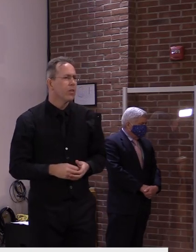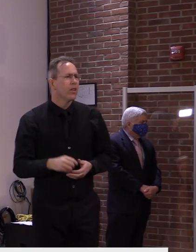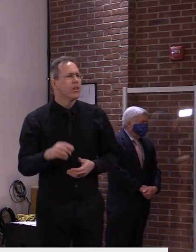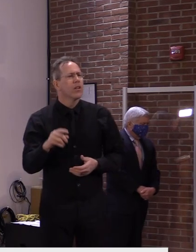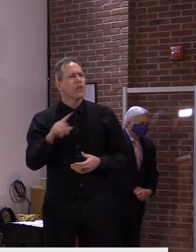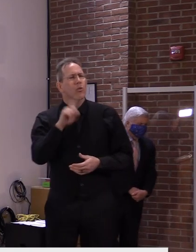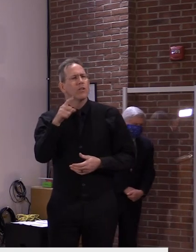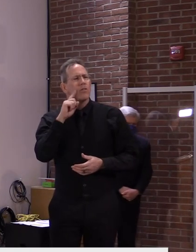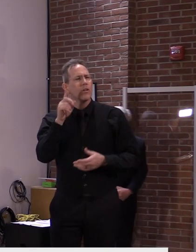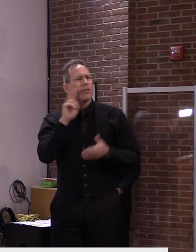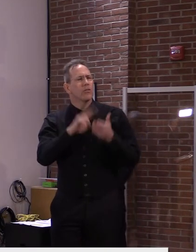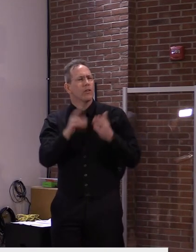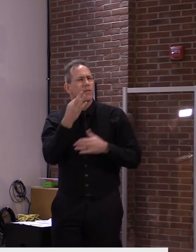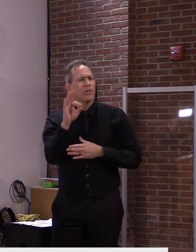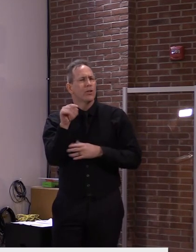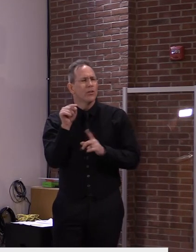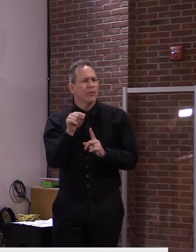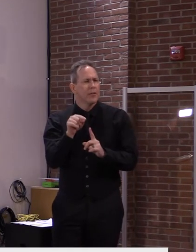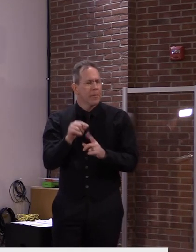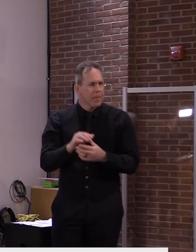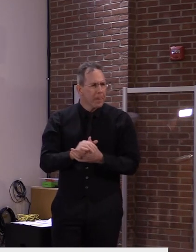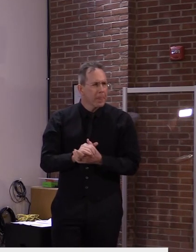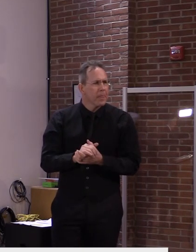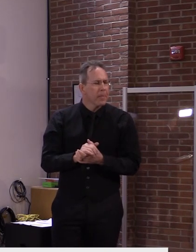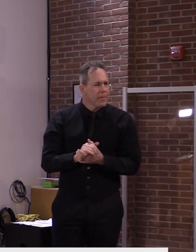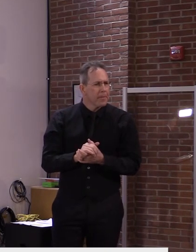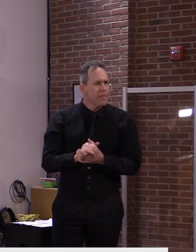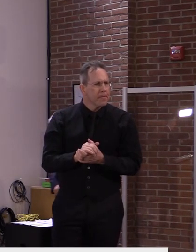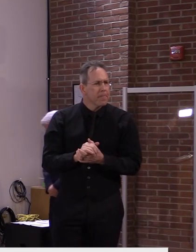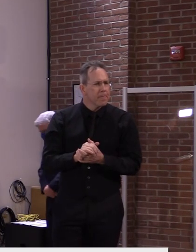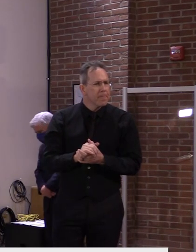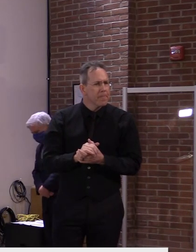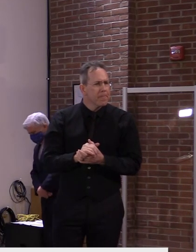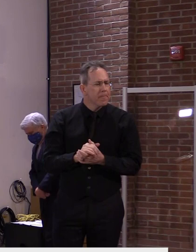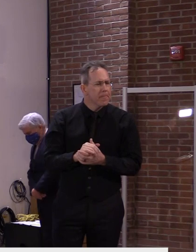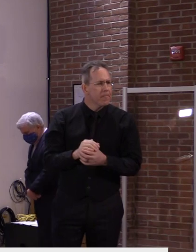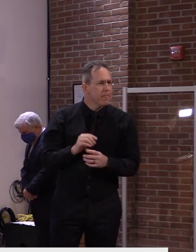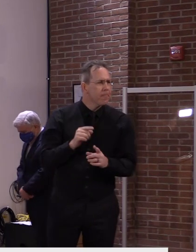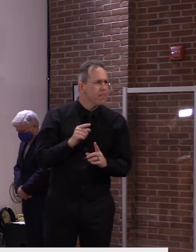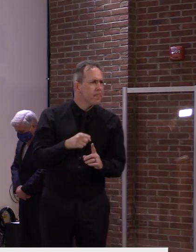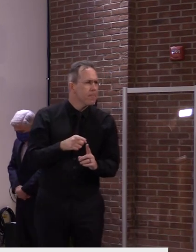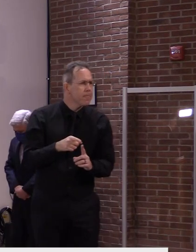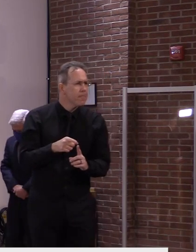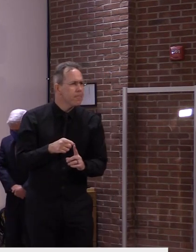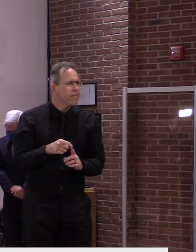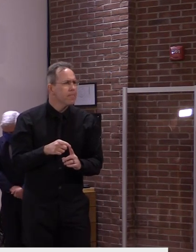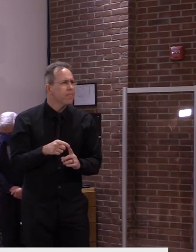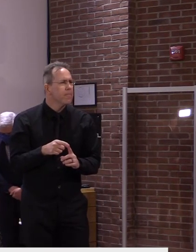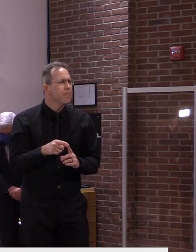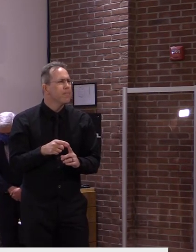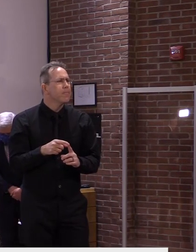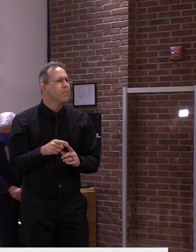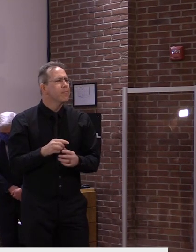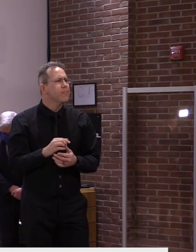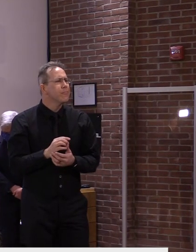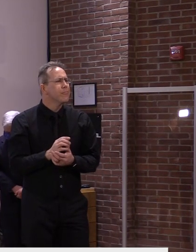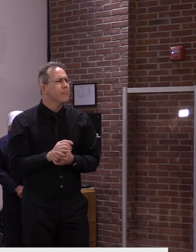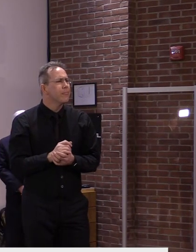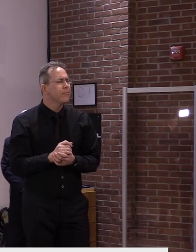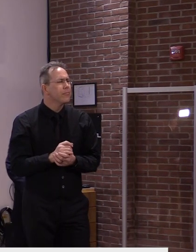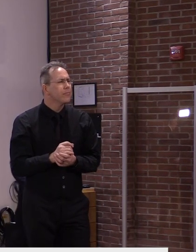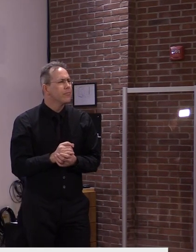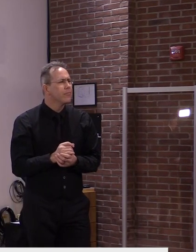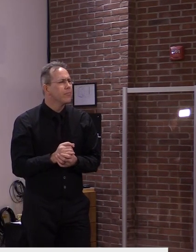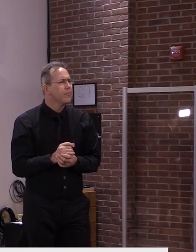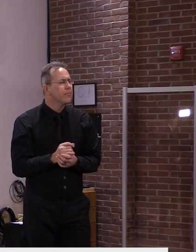and media outlets that are here typically come out on Wednesday or Thursday with earlier in the week deadlines. And so I'm wondering